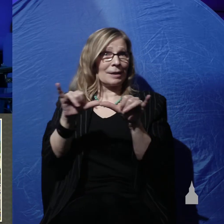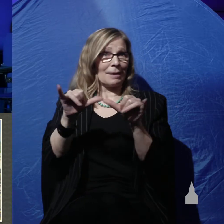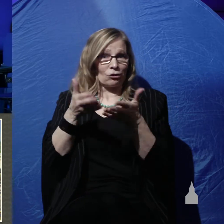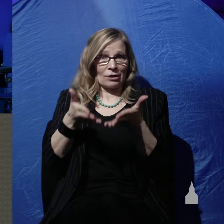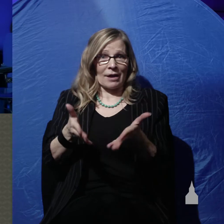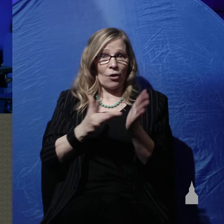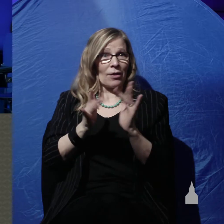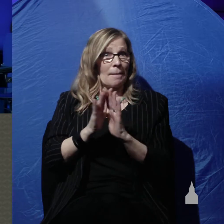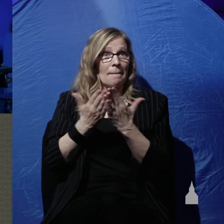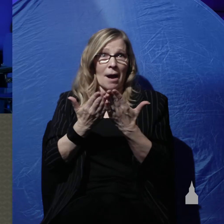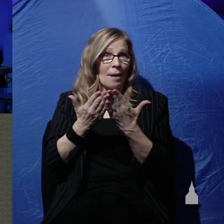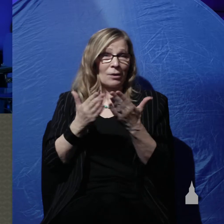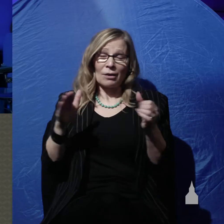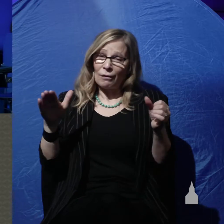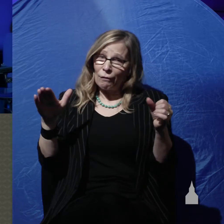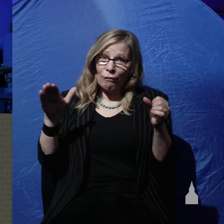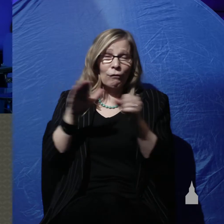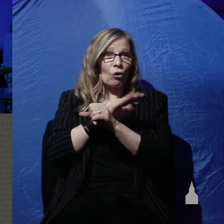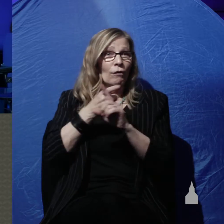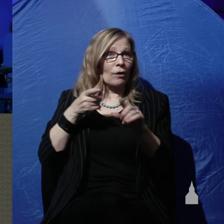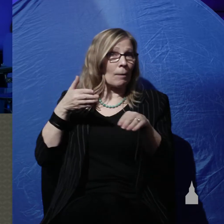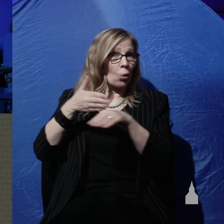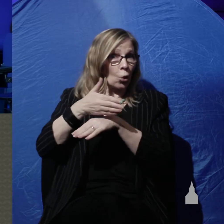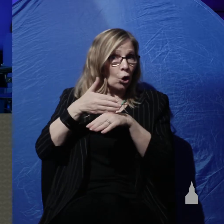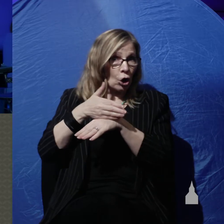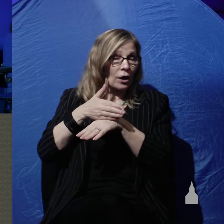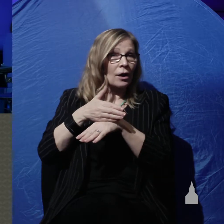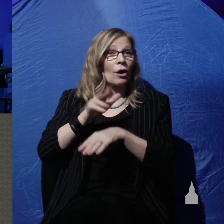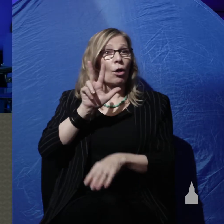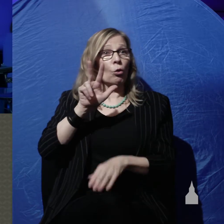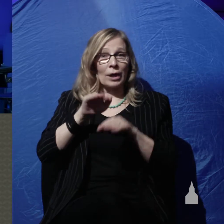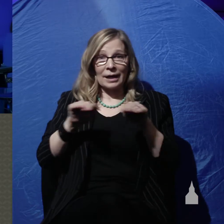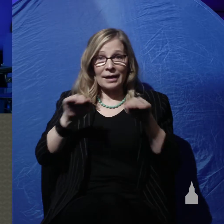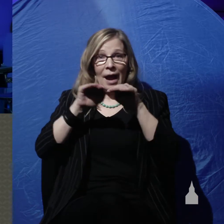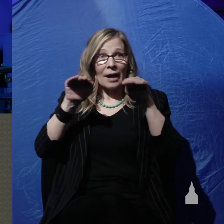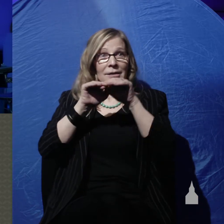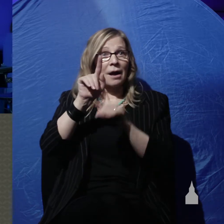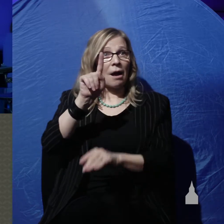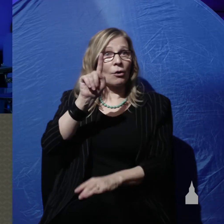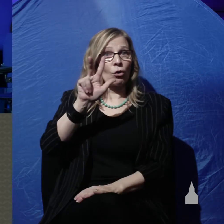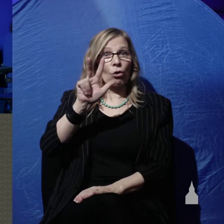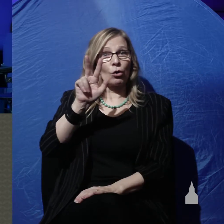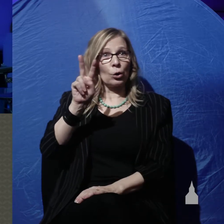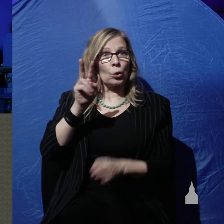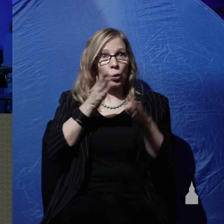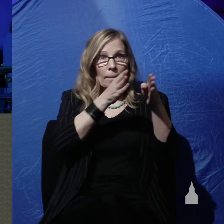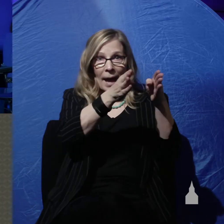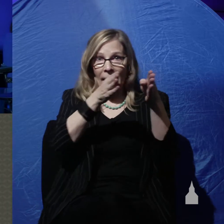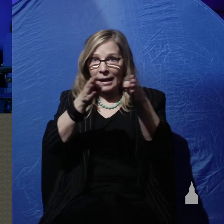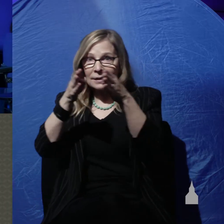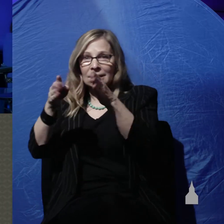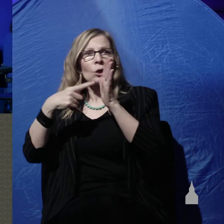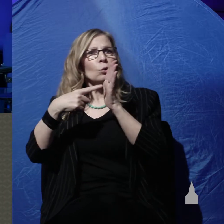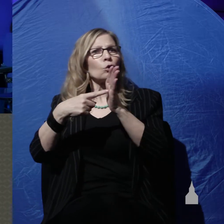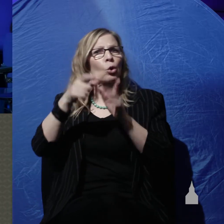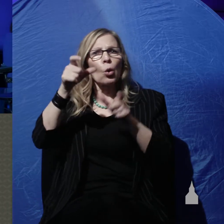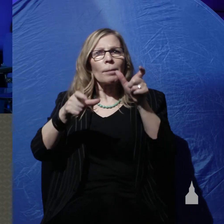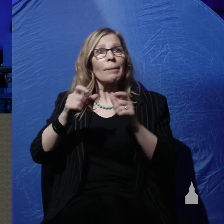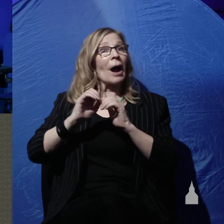almost completely out of wood. The three decks have 132 bays where we show people how they could have lived.